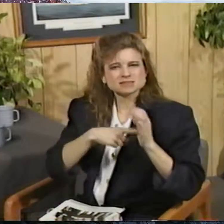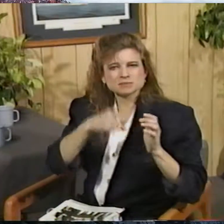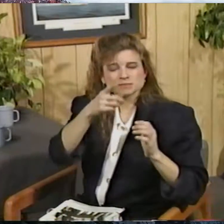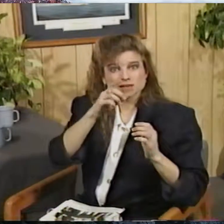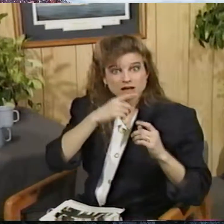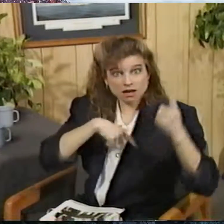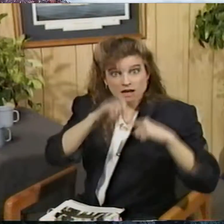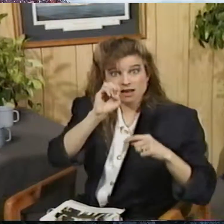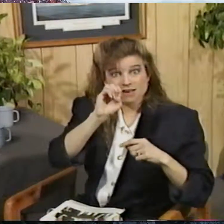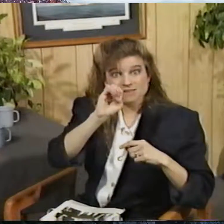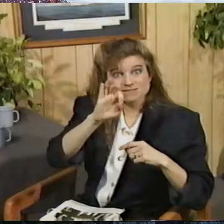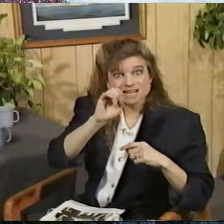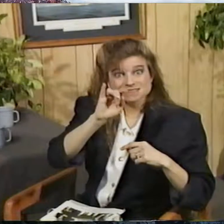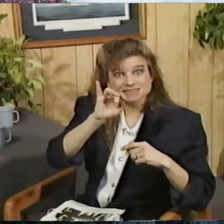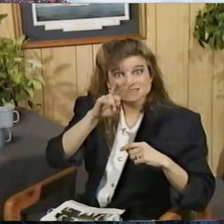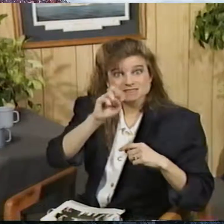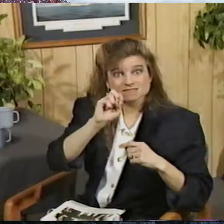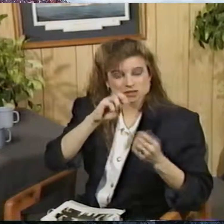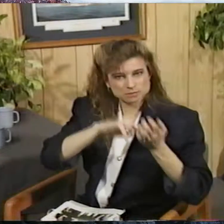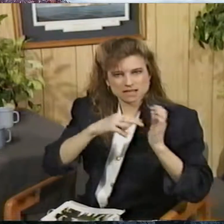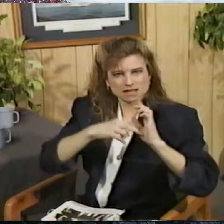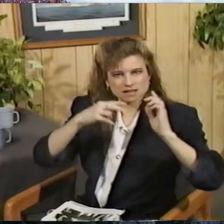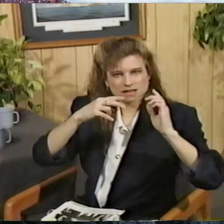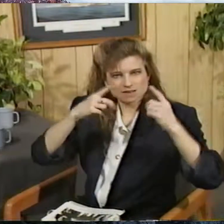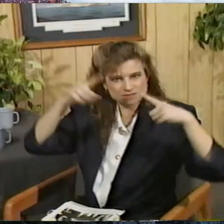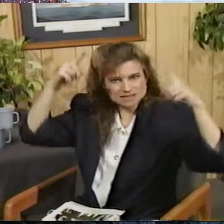I really want you to match